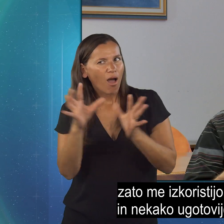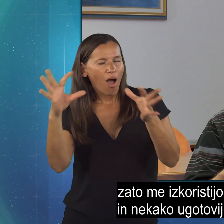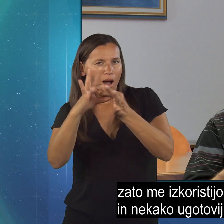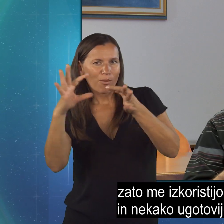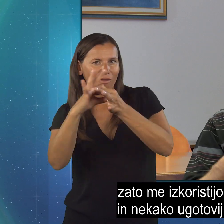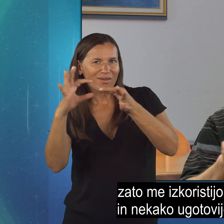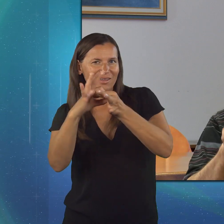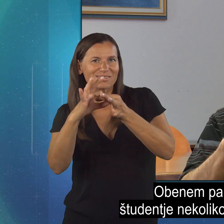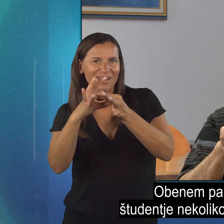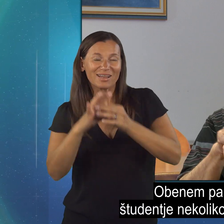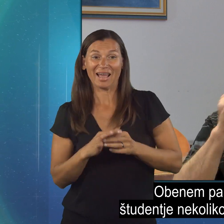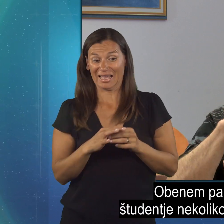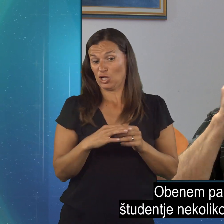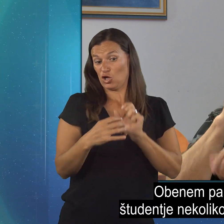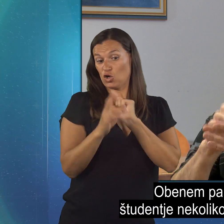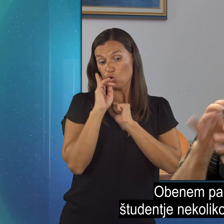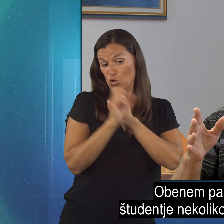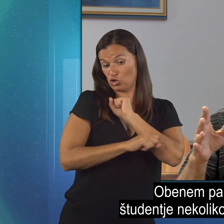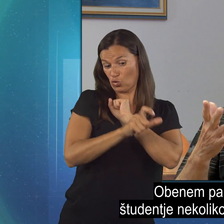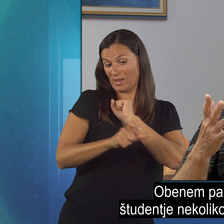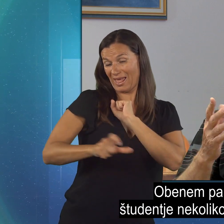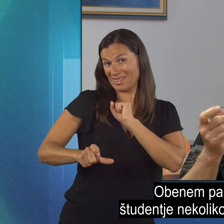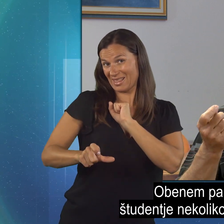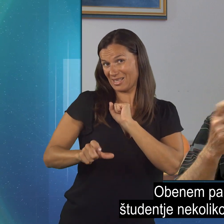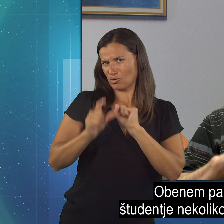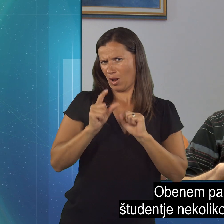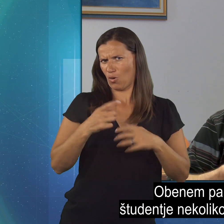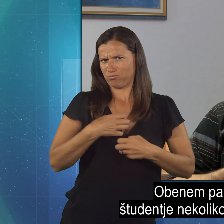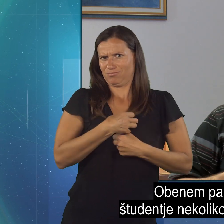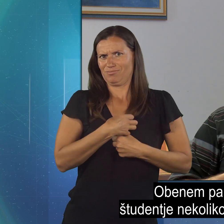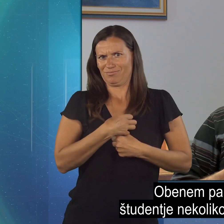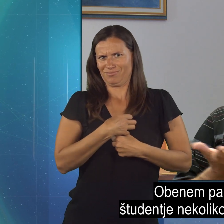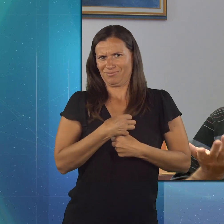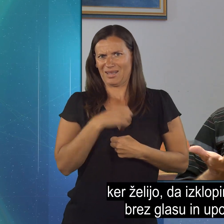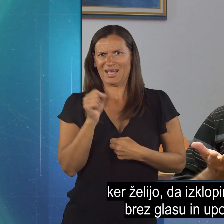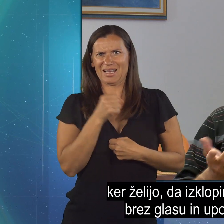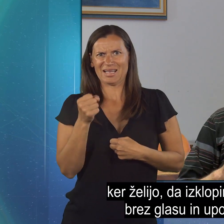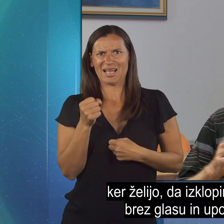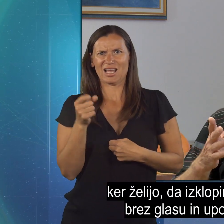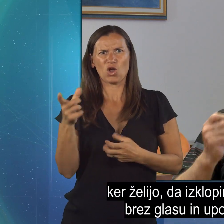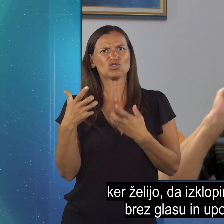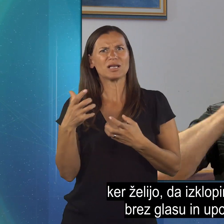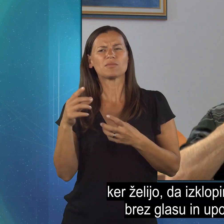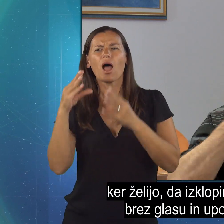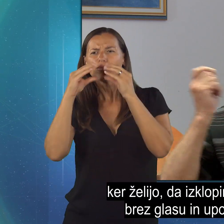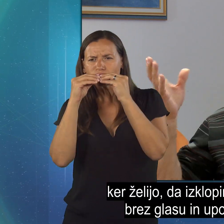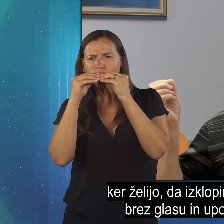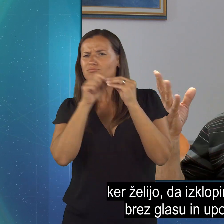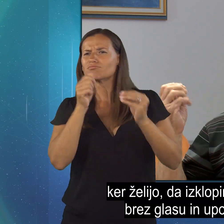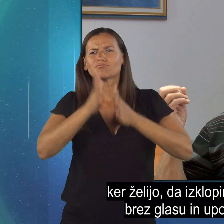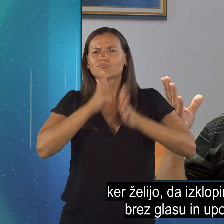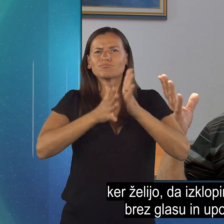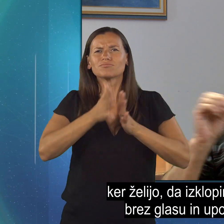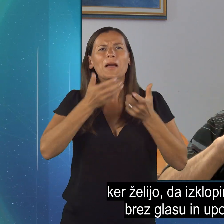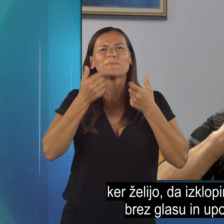what I'm saying. At the same time, deaf students are a little bit upset because they want me to turn off my voice